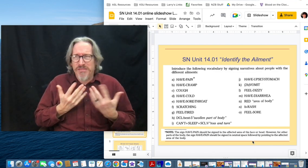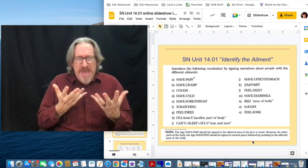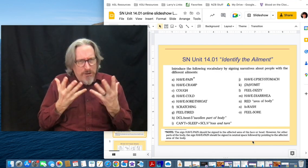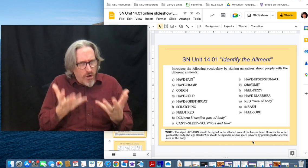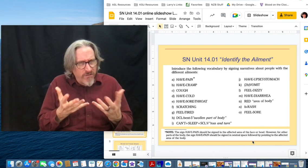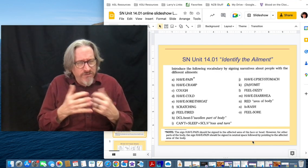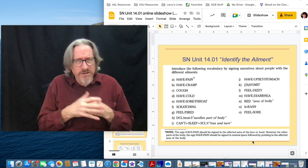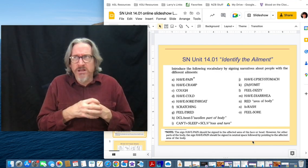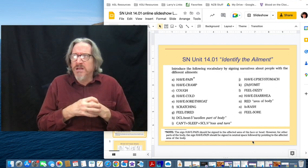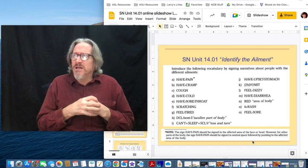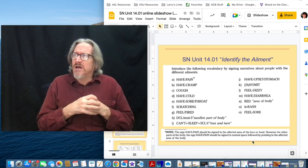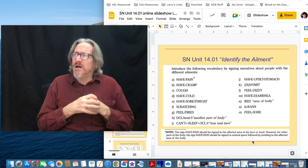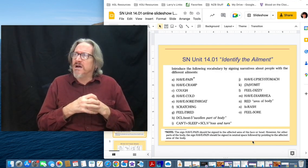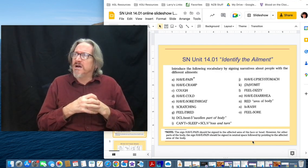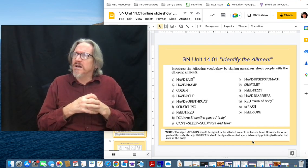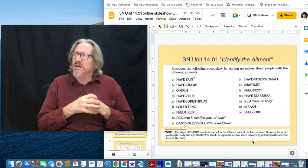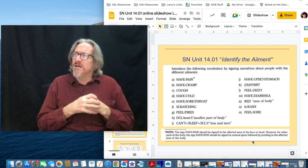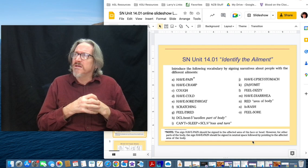burn that often.